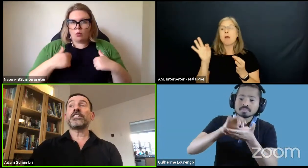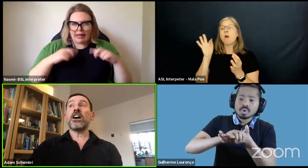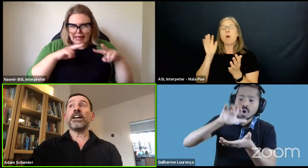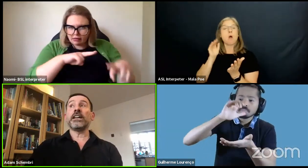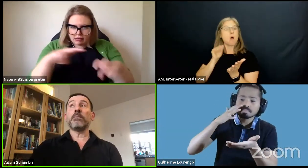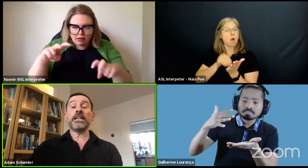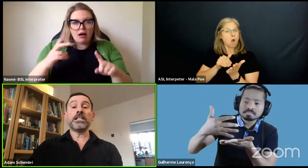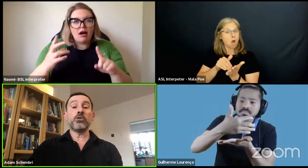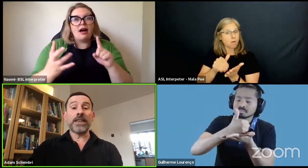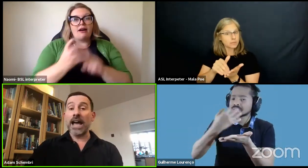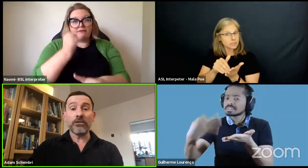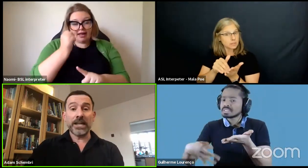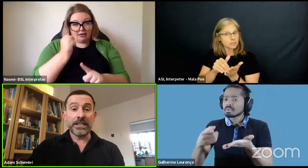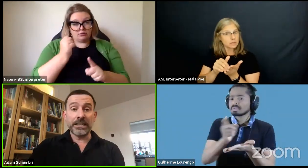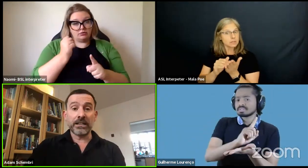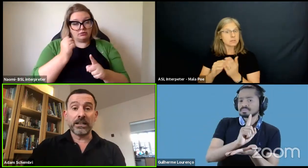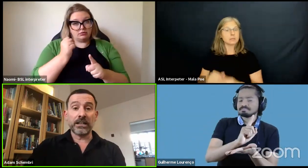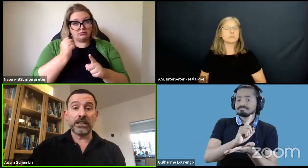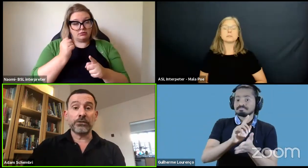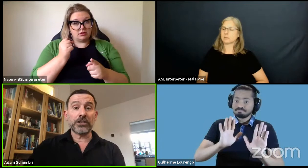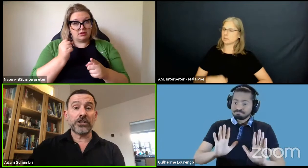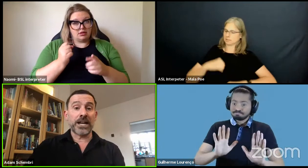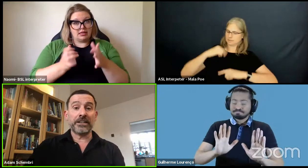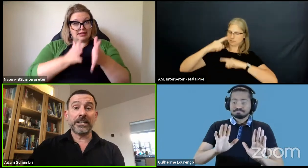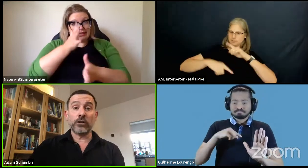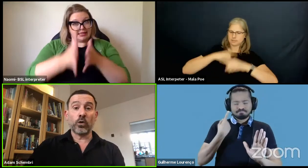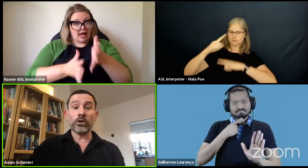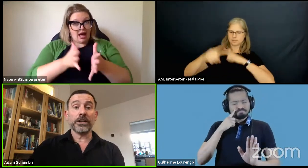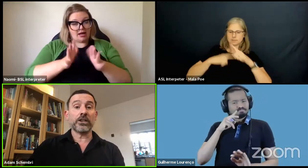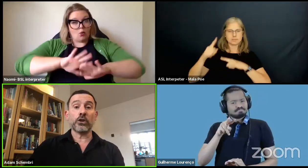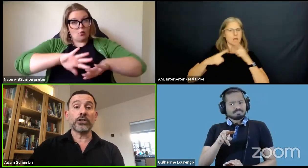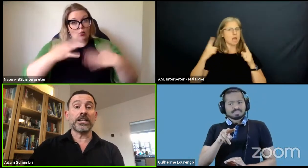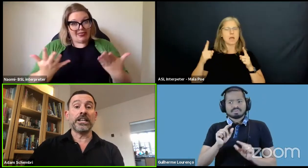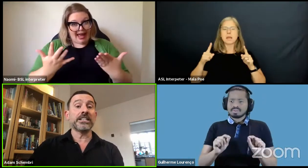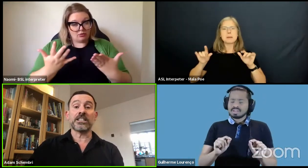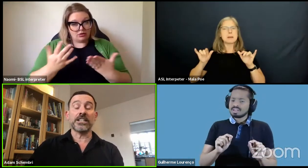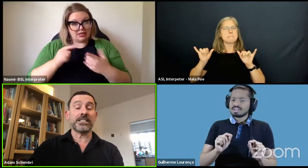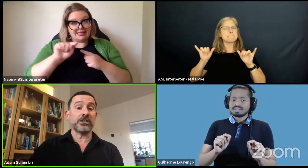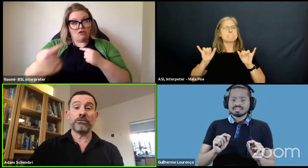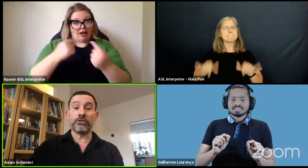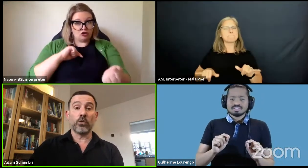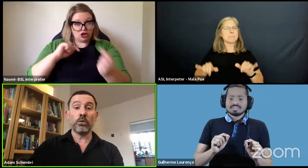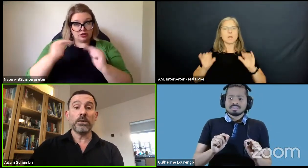the sign appears without any directionality at all. It occurs in